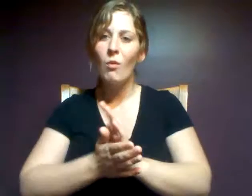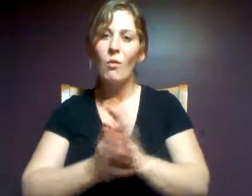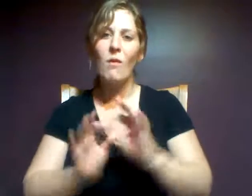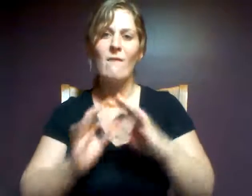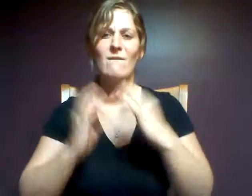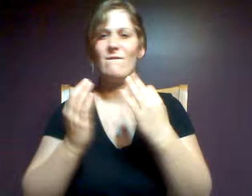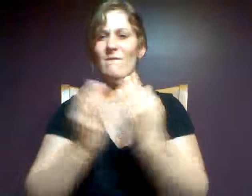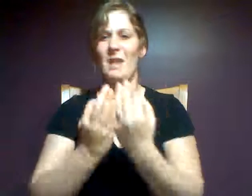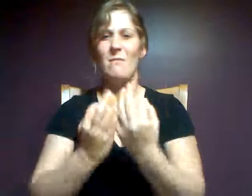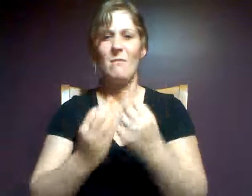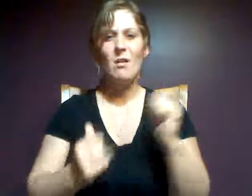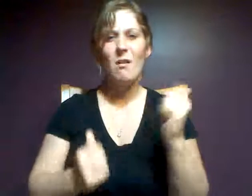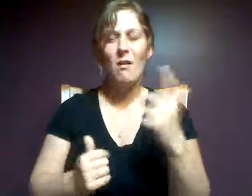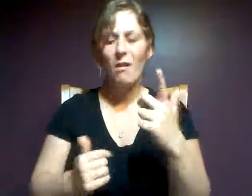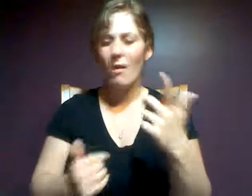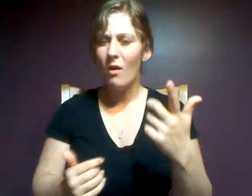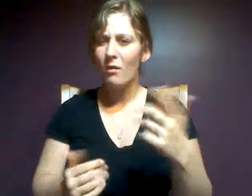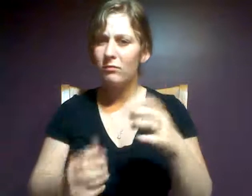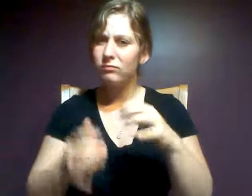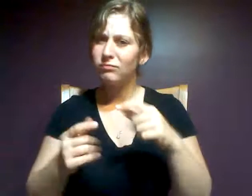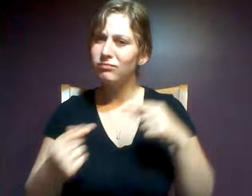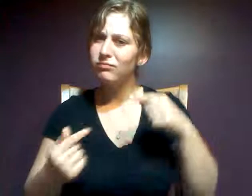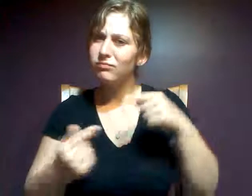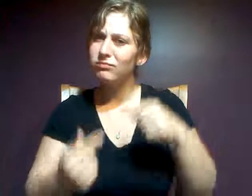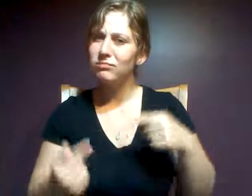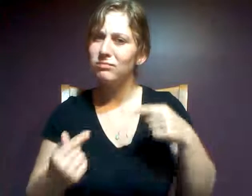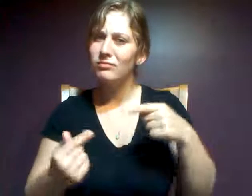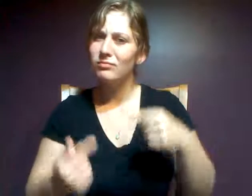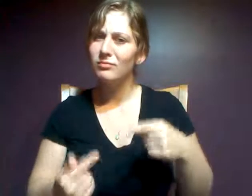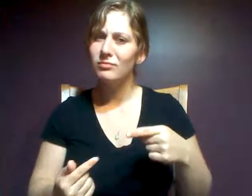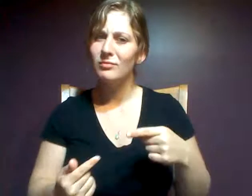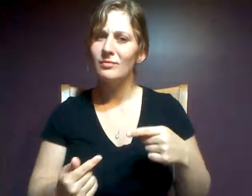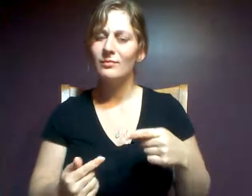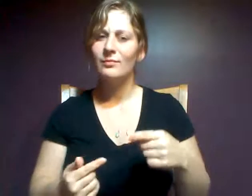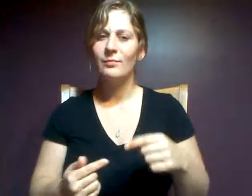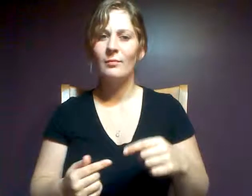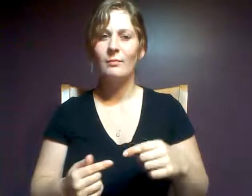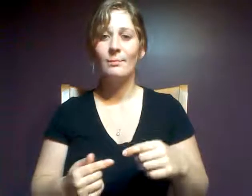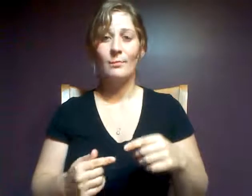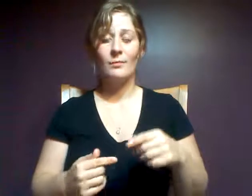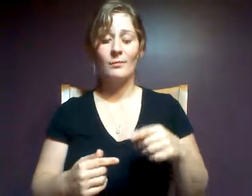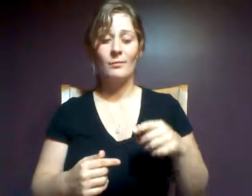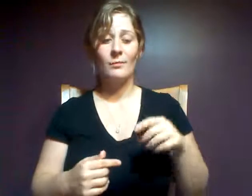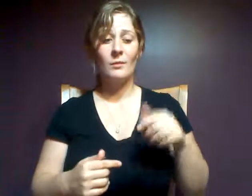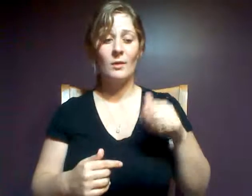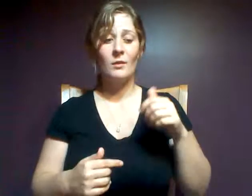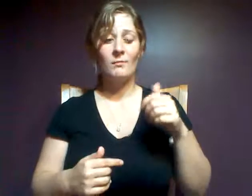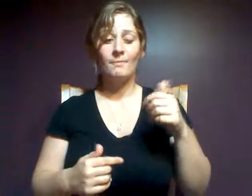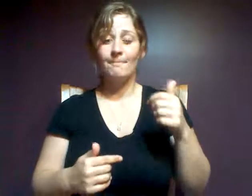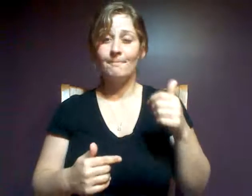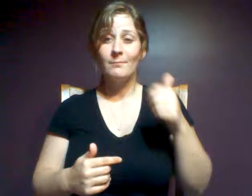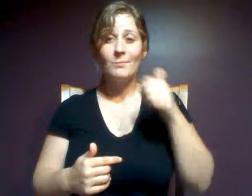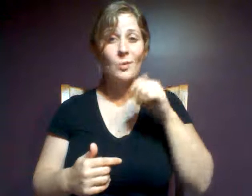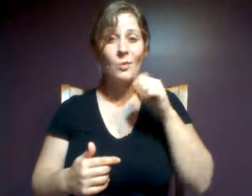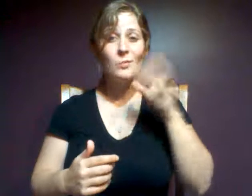look good enough. These are not trivial activities. These are fundamental activities to their development as humans and